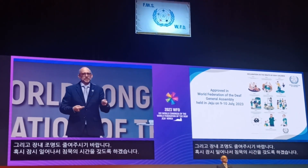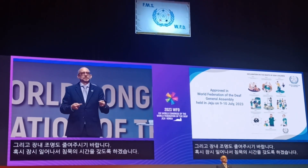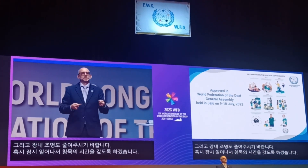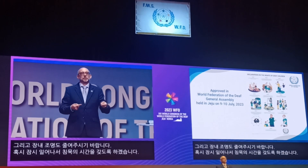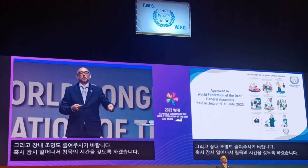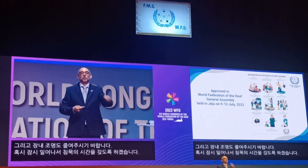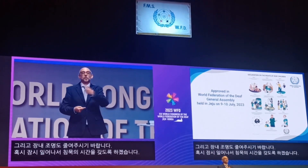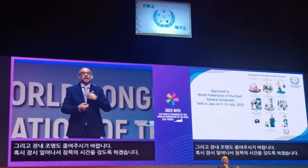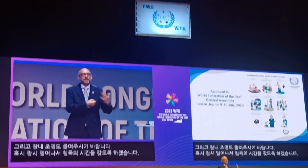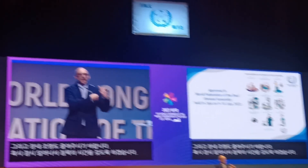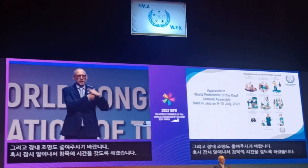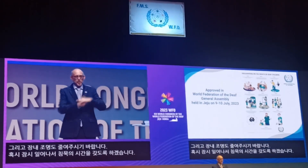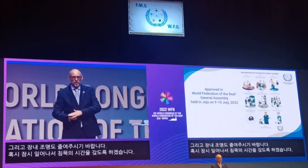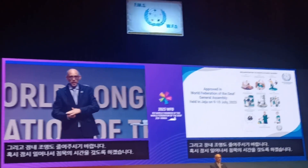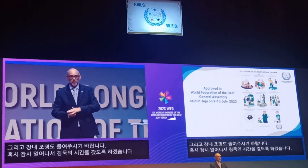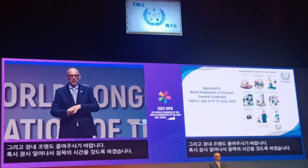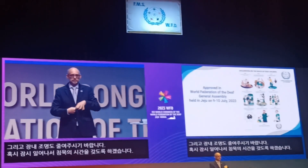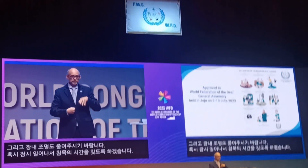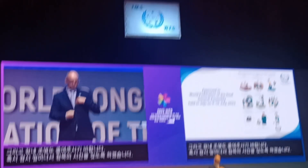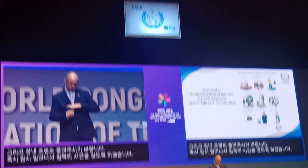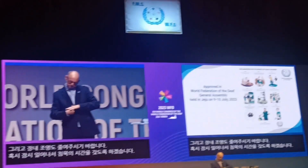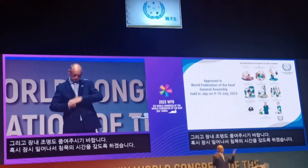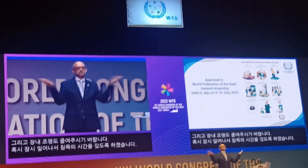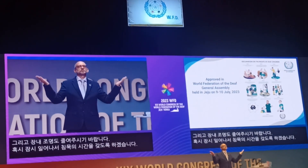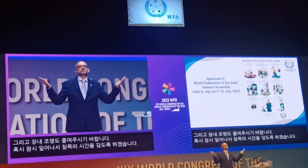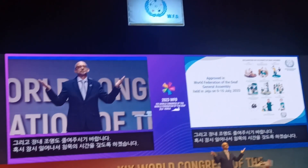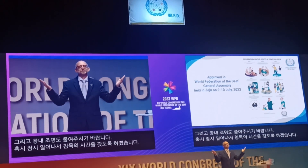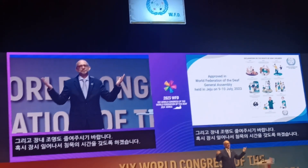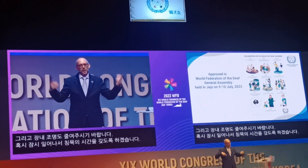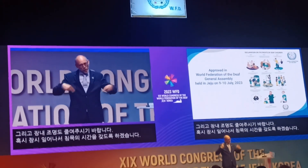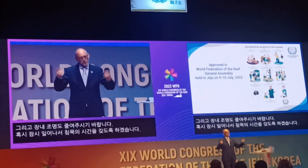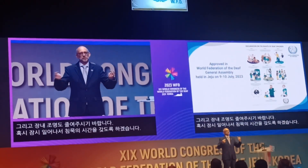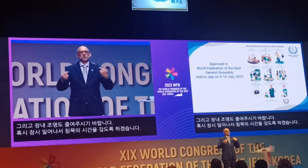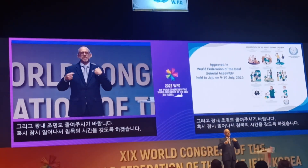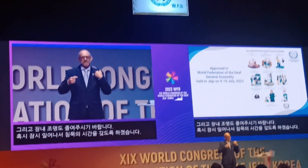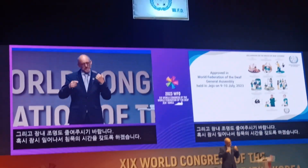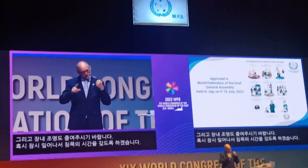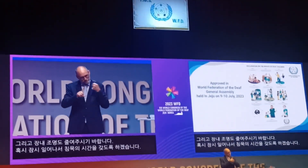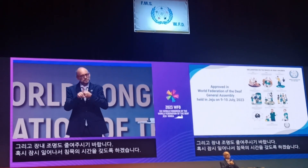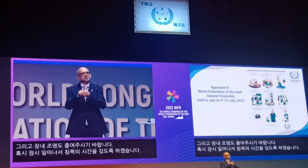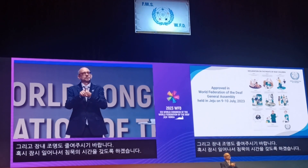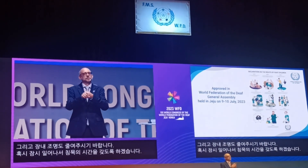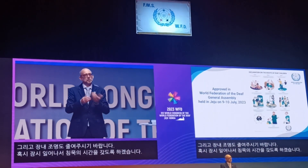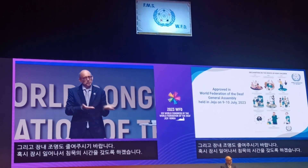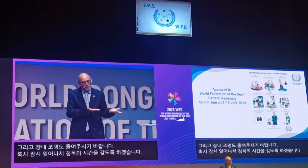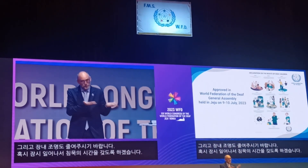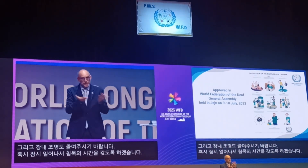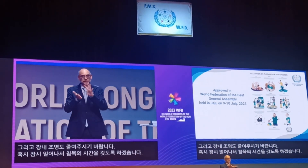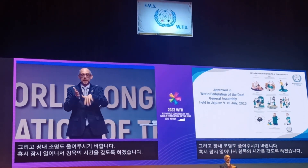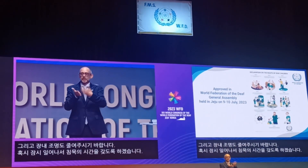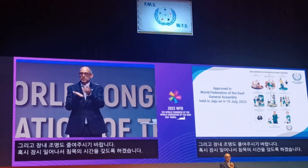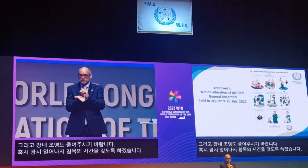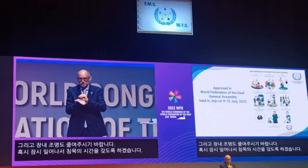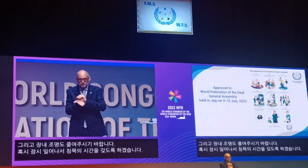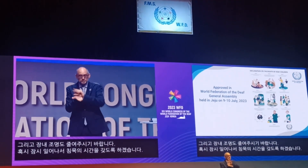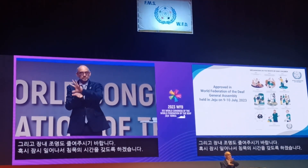darkness, keep the lights shining, we will overcome these challenges, and we will succeed.